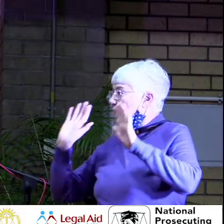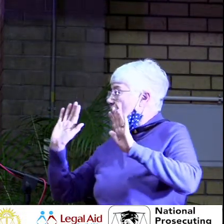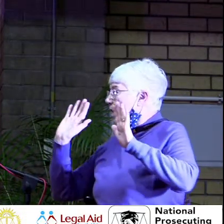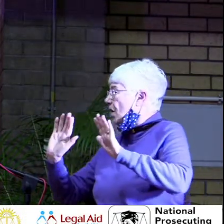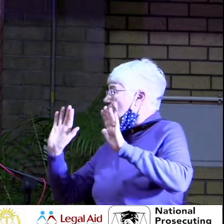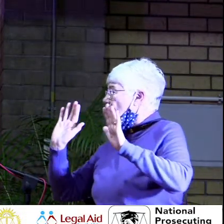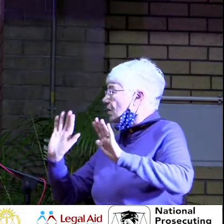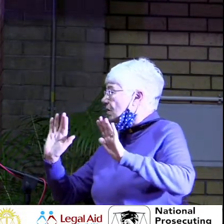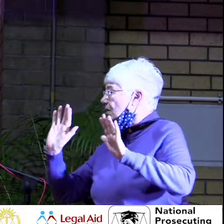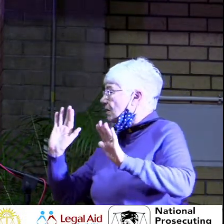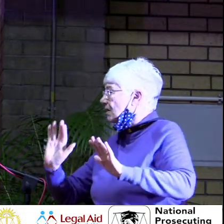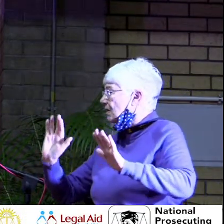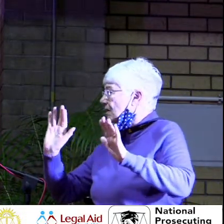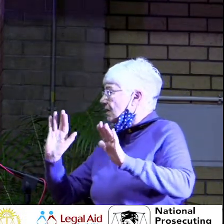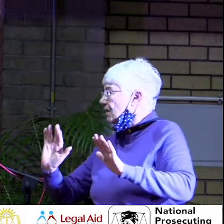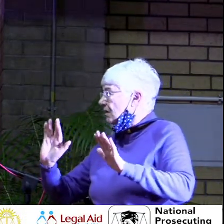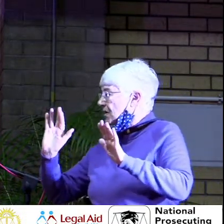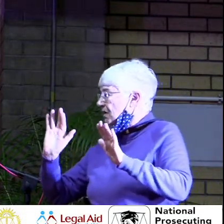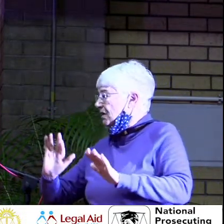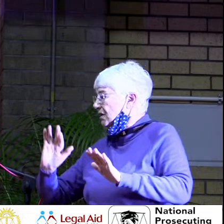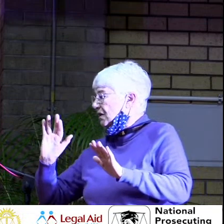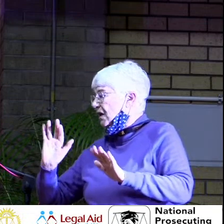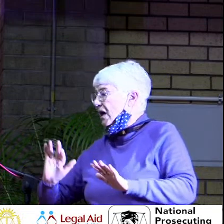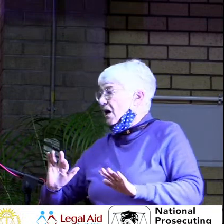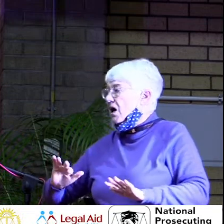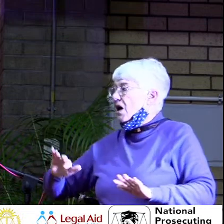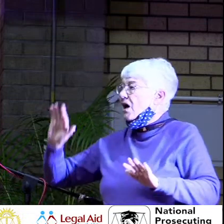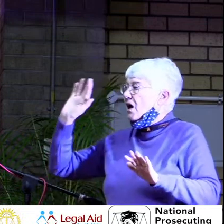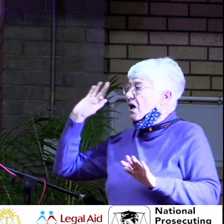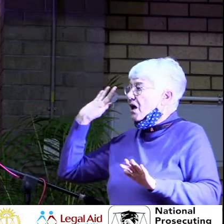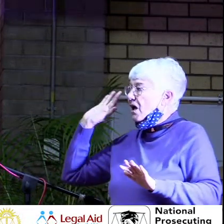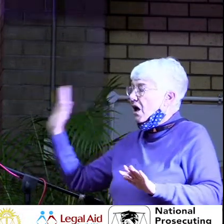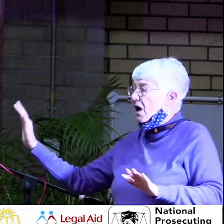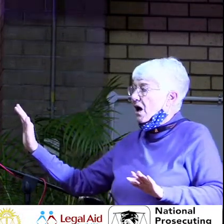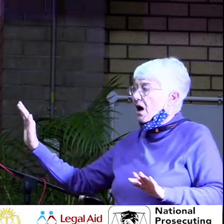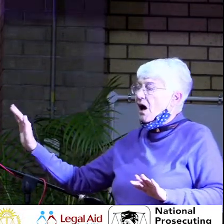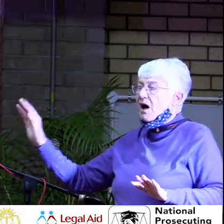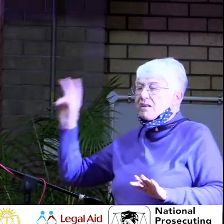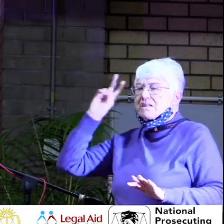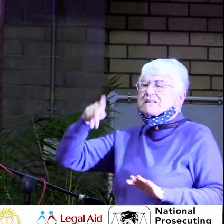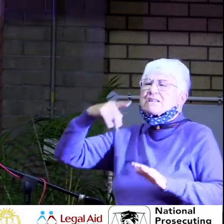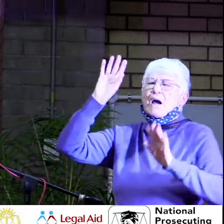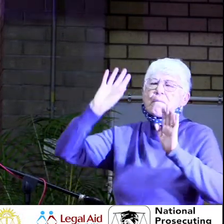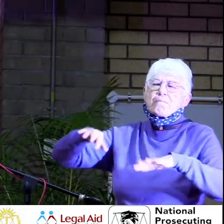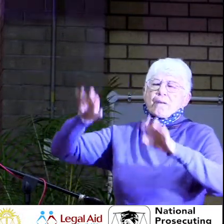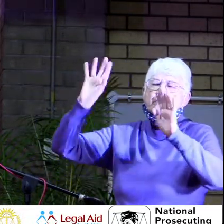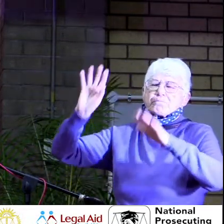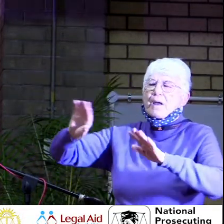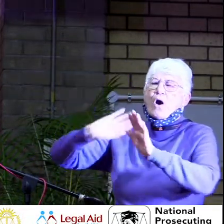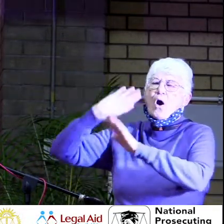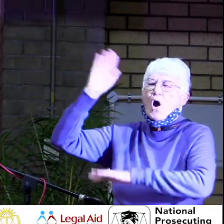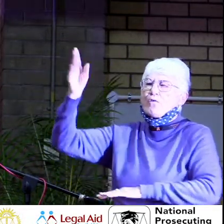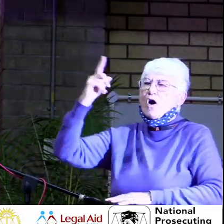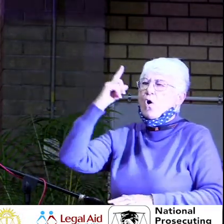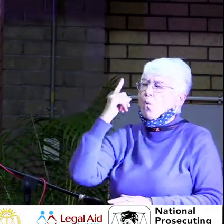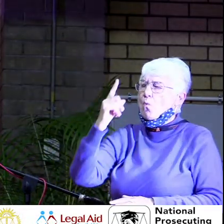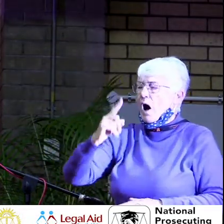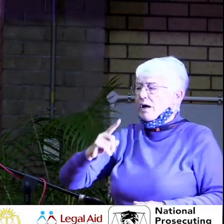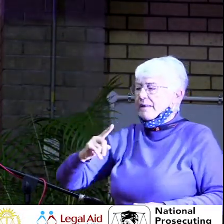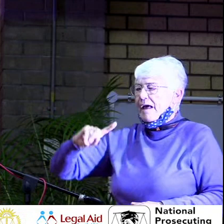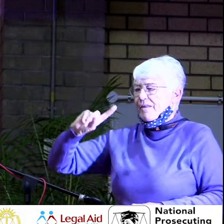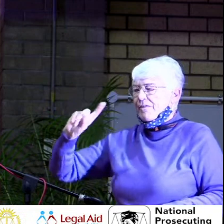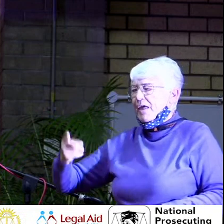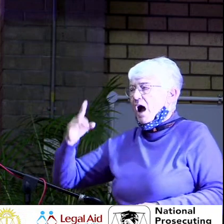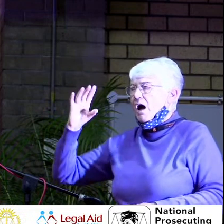center alone, if we see over 1,000 cases in 1 year, and if we look at how many